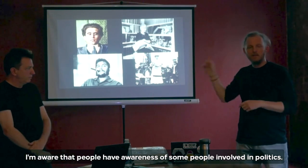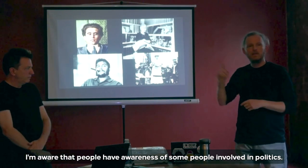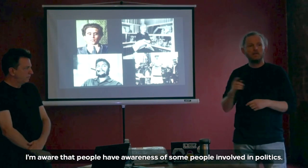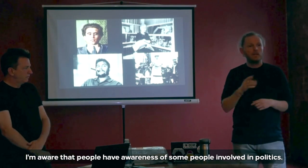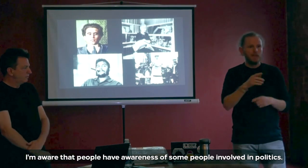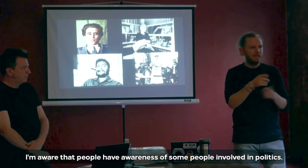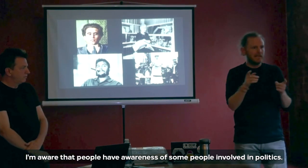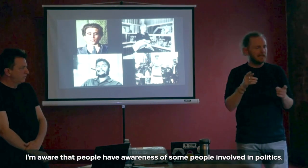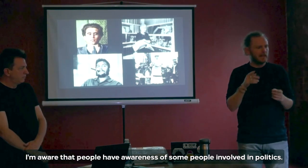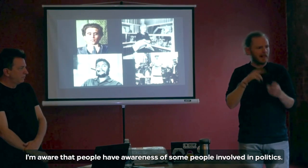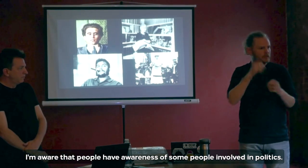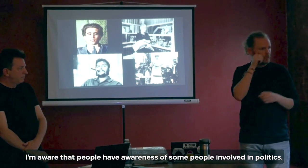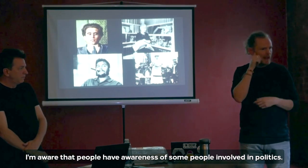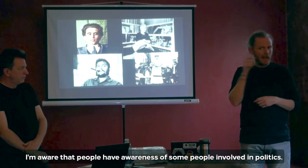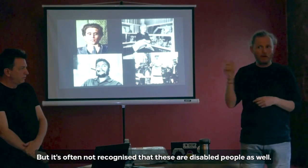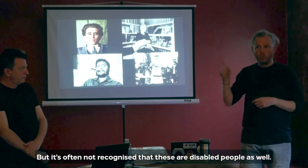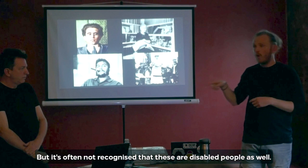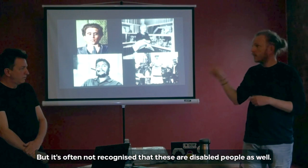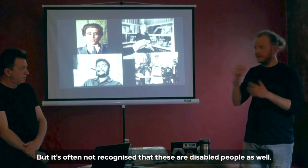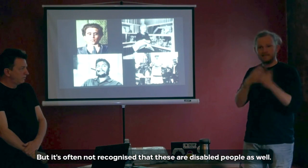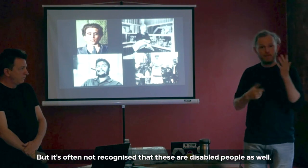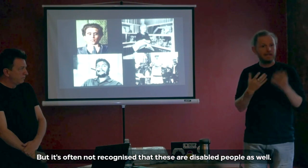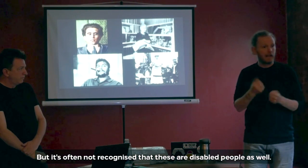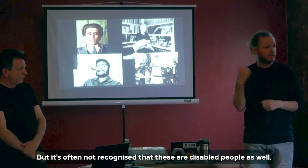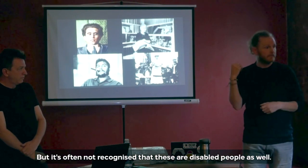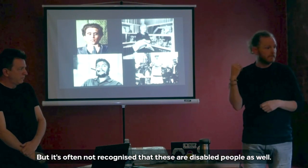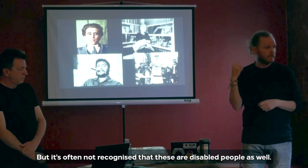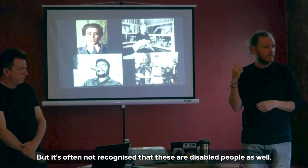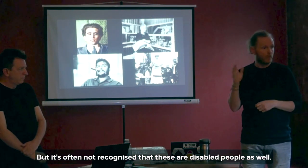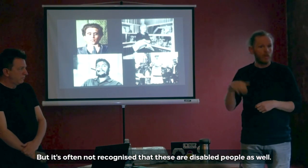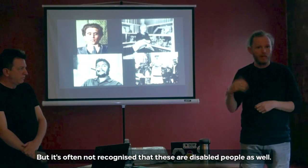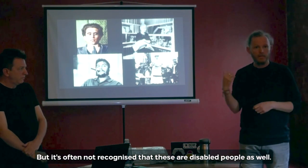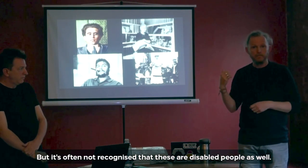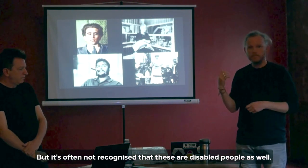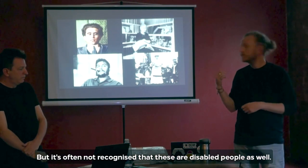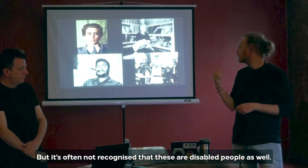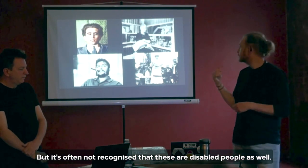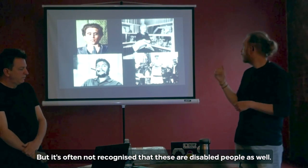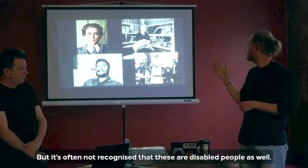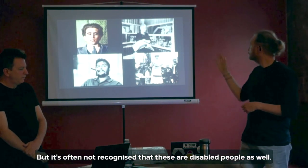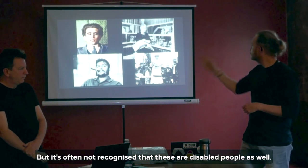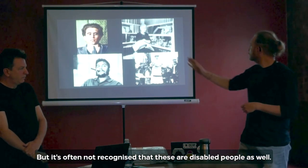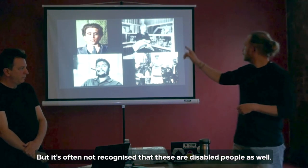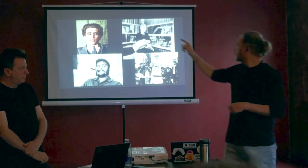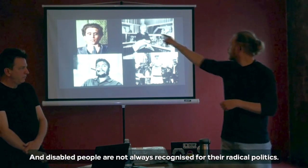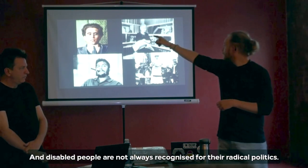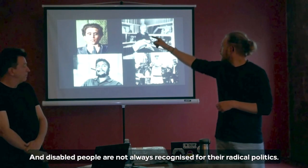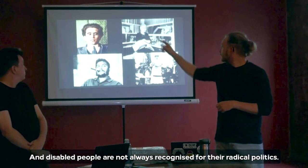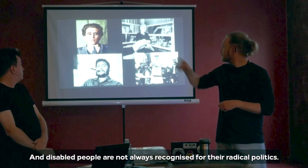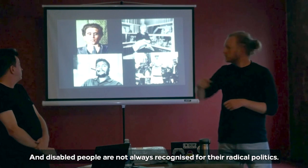awareness of some people involved in politics, but it's often not recognised that these are disabled people as well, and disabled people